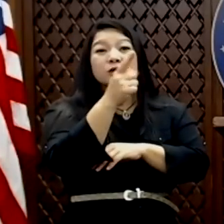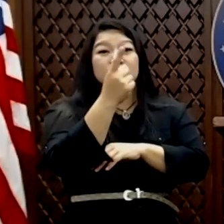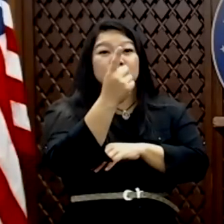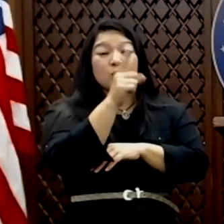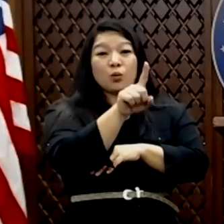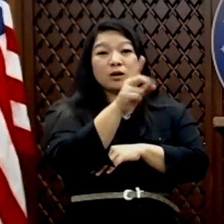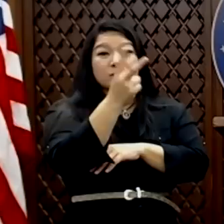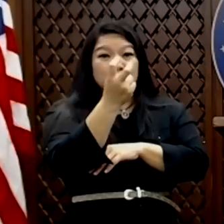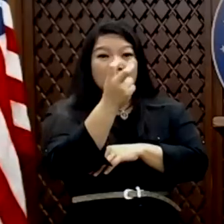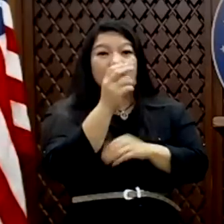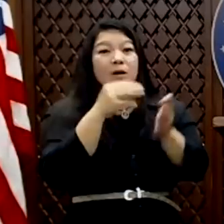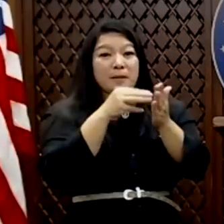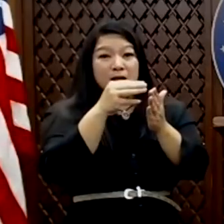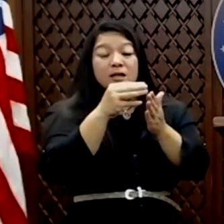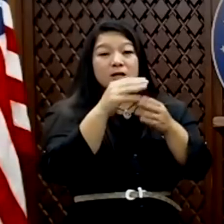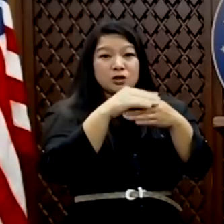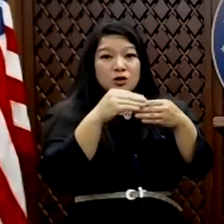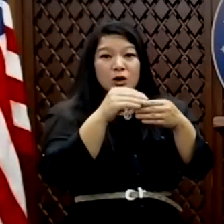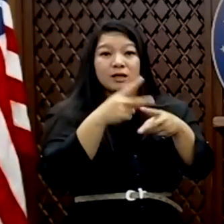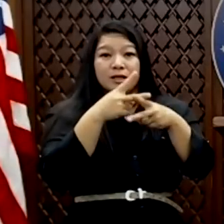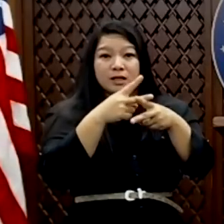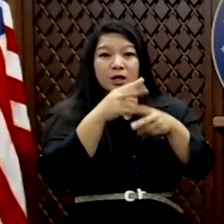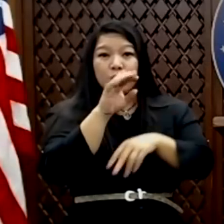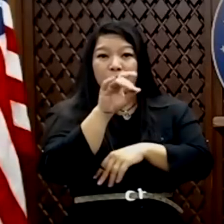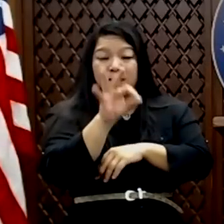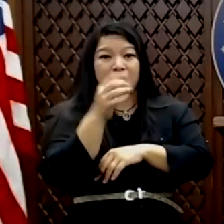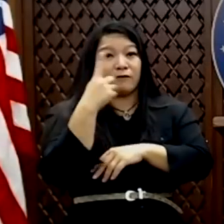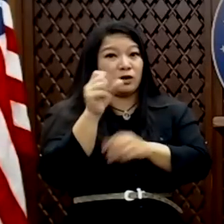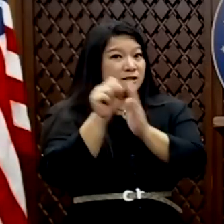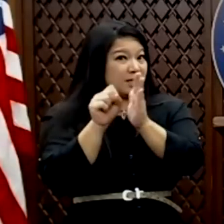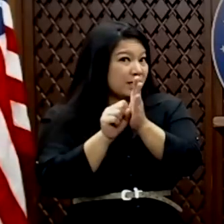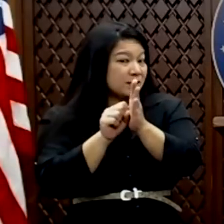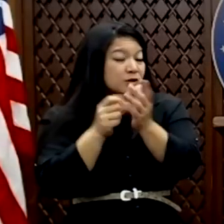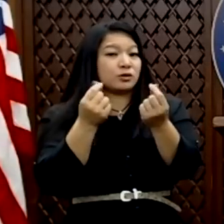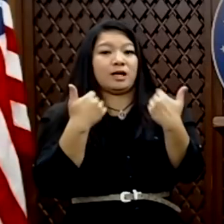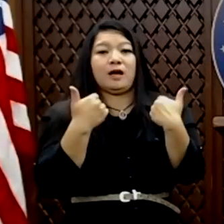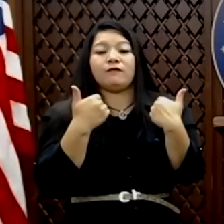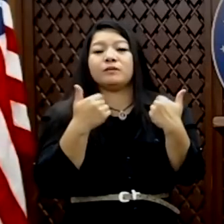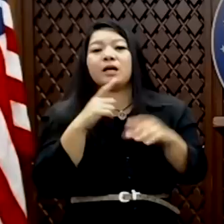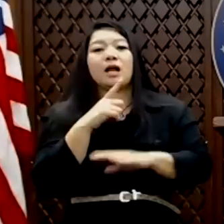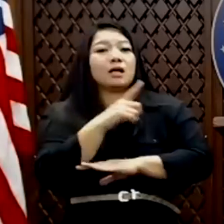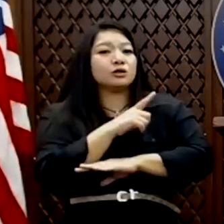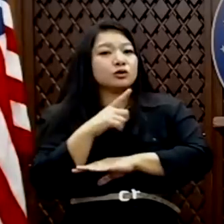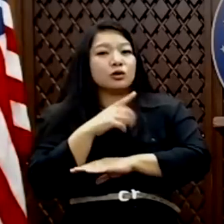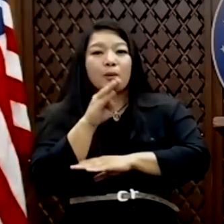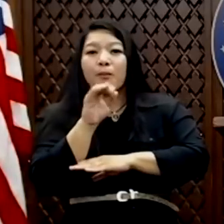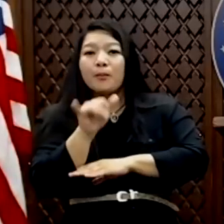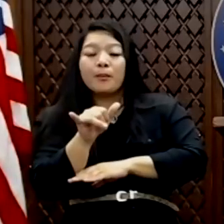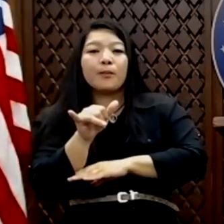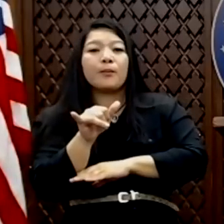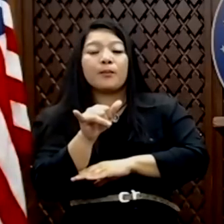million care relief for states, do they have to be legislated by